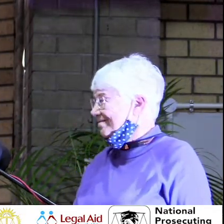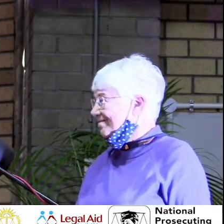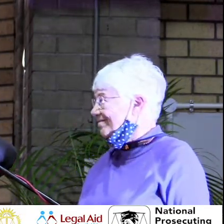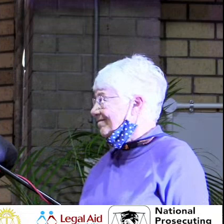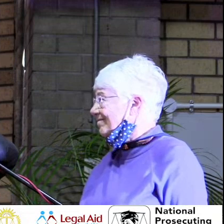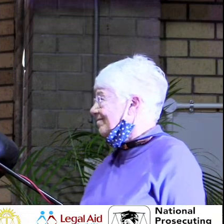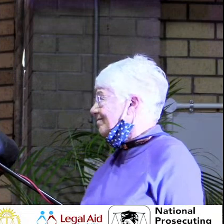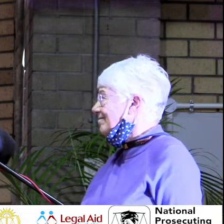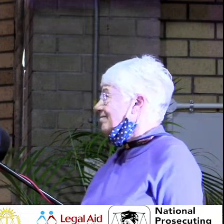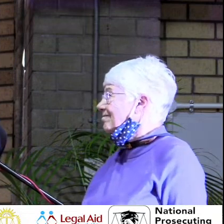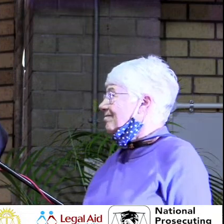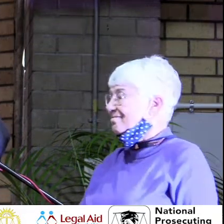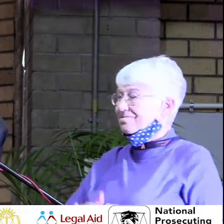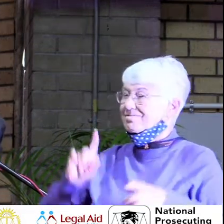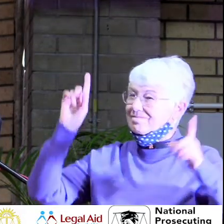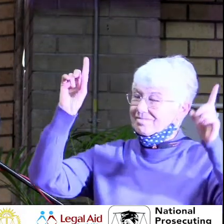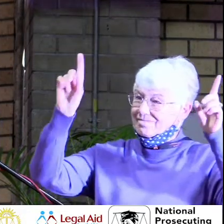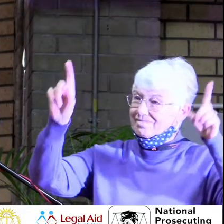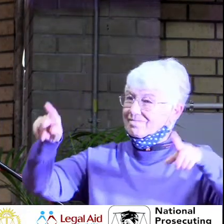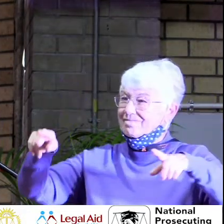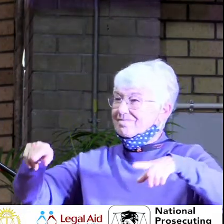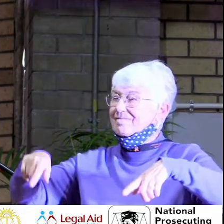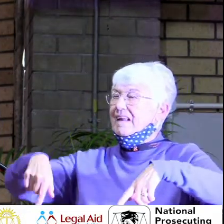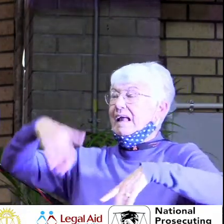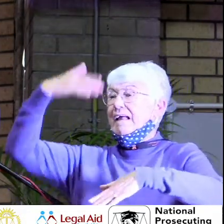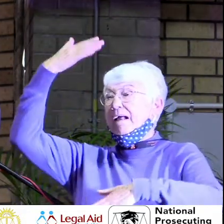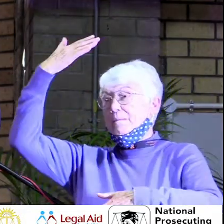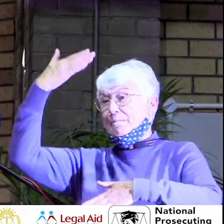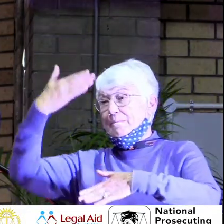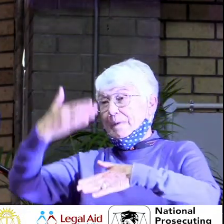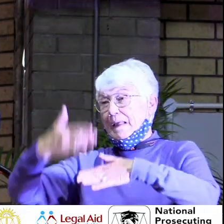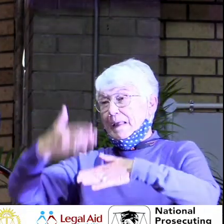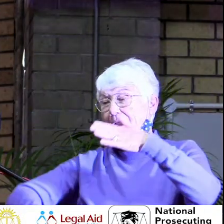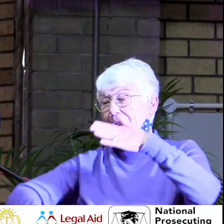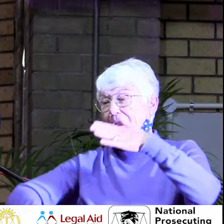Okay, ladies and gentlemen, so we now at the end of the program.